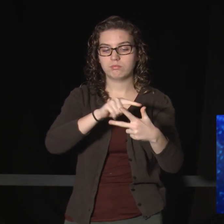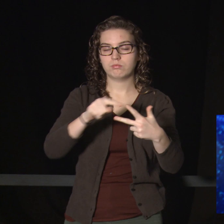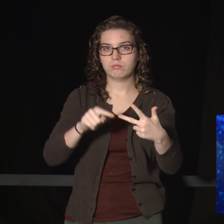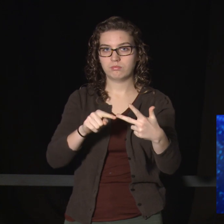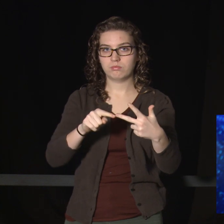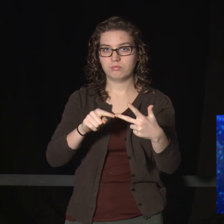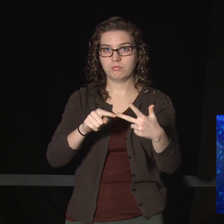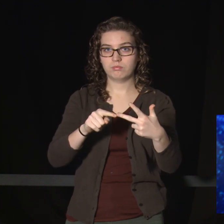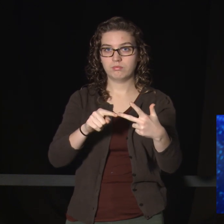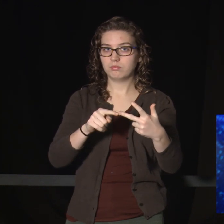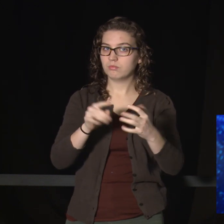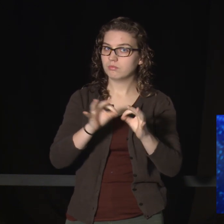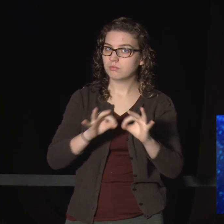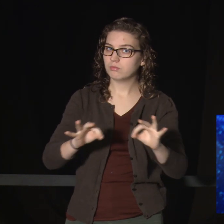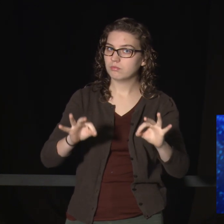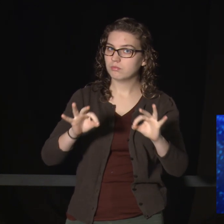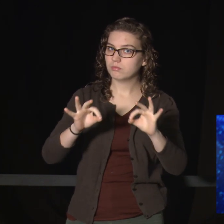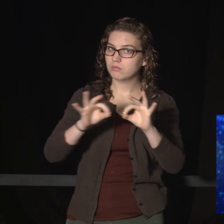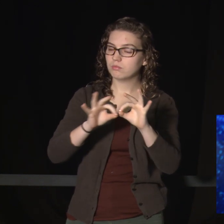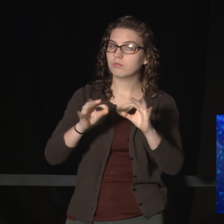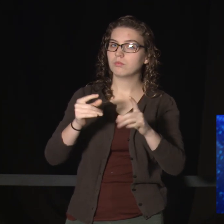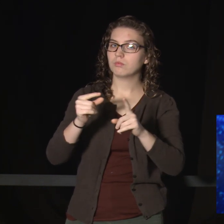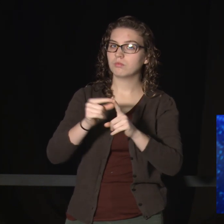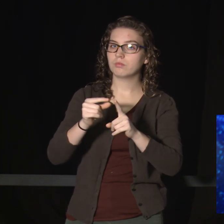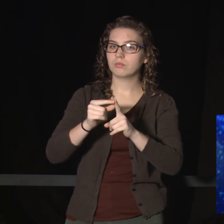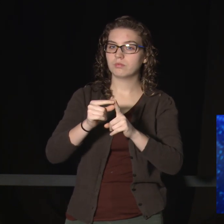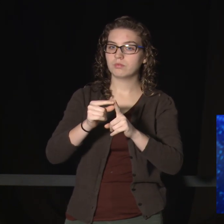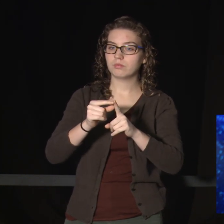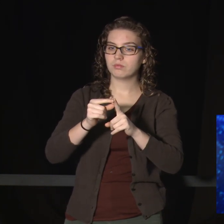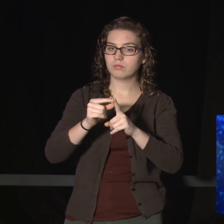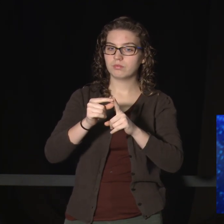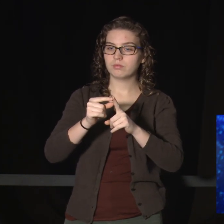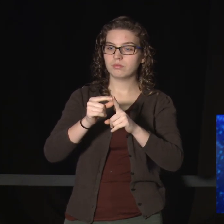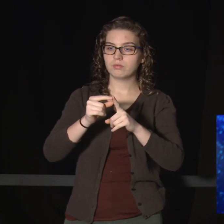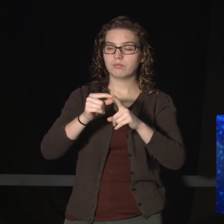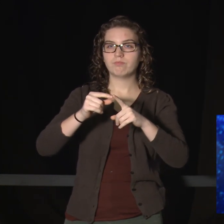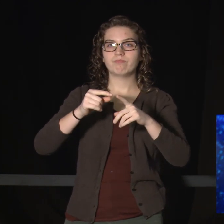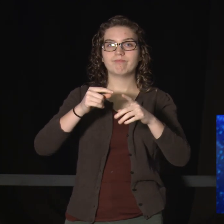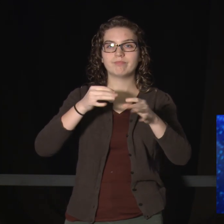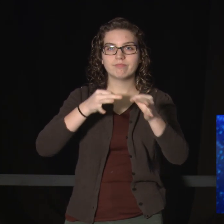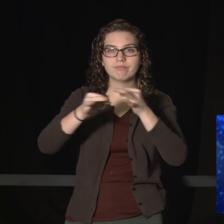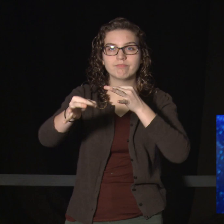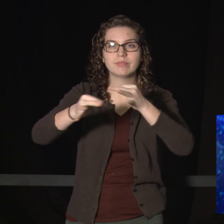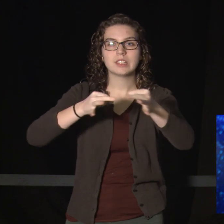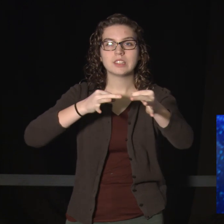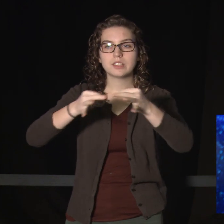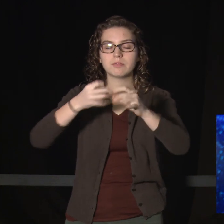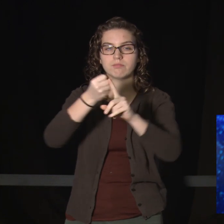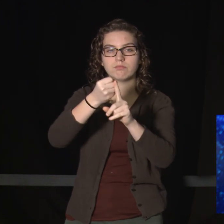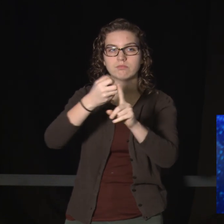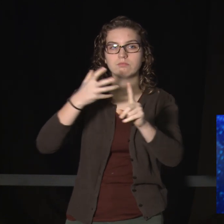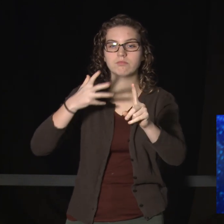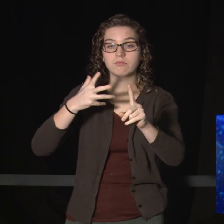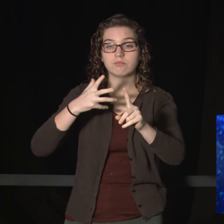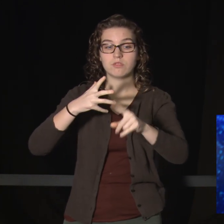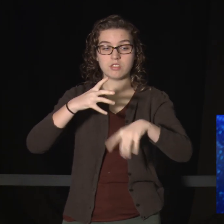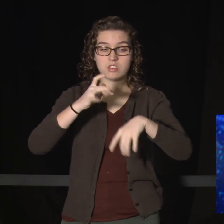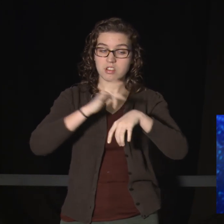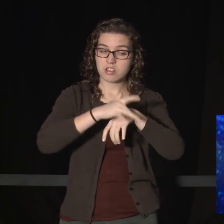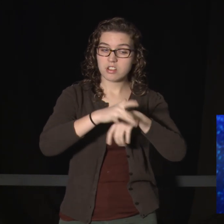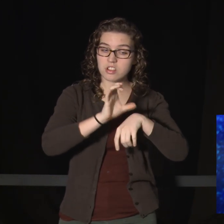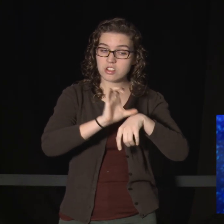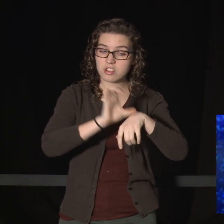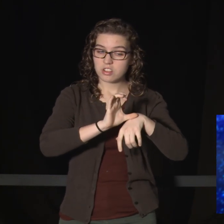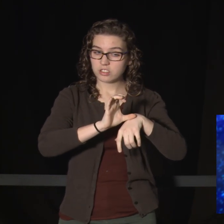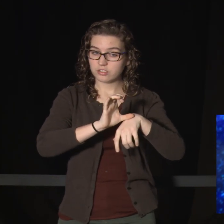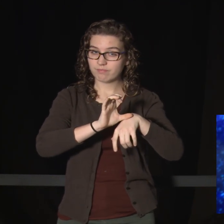Those three operative words unpack for us the reality of the early church and